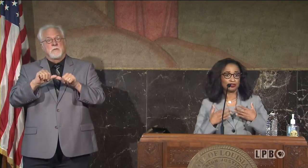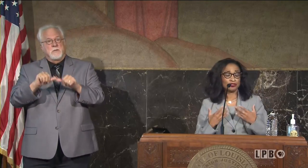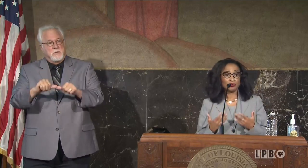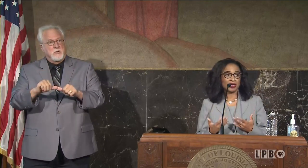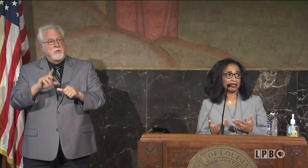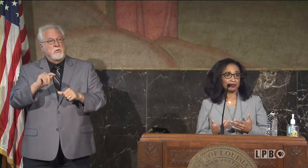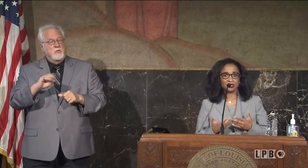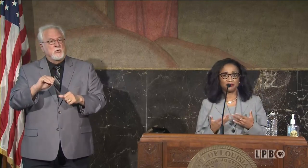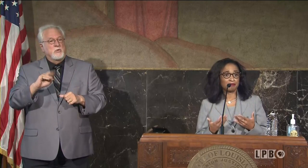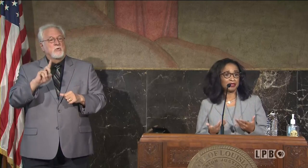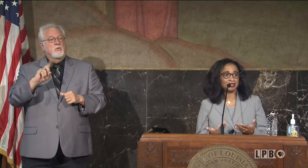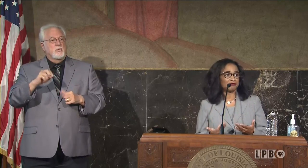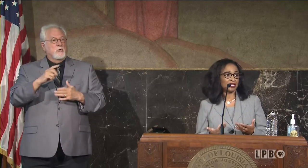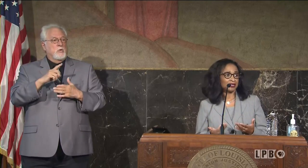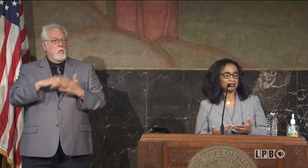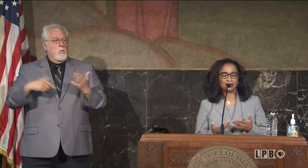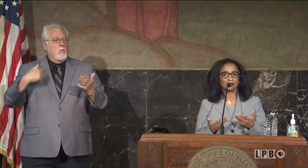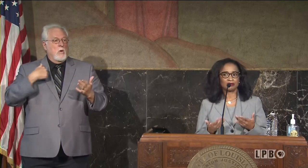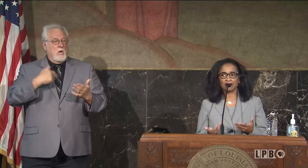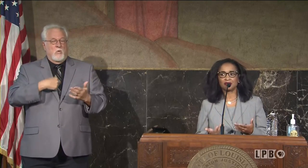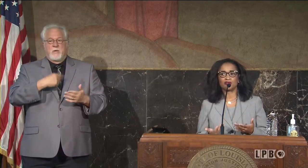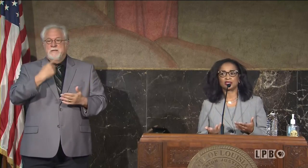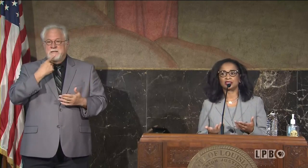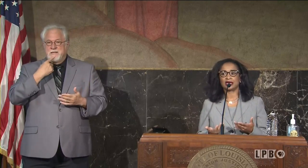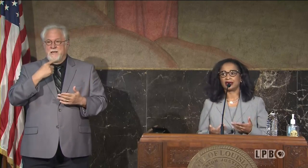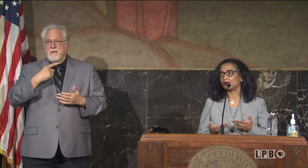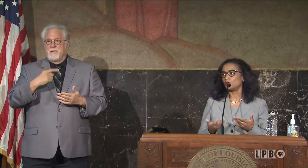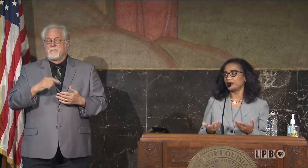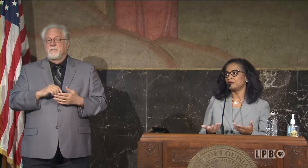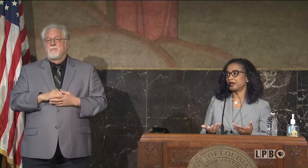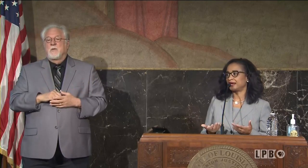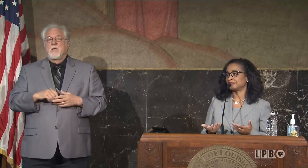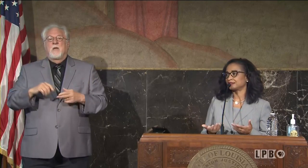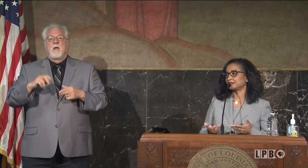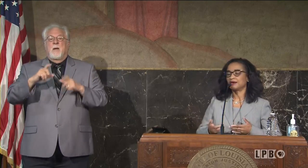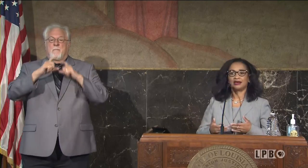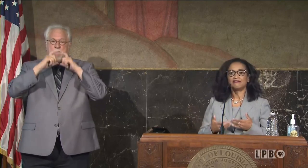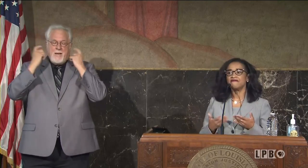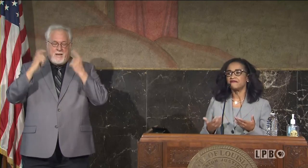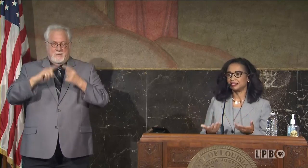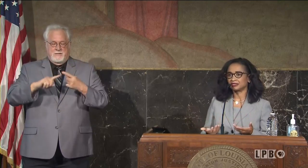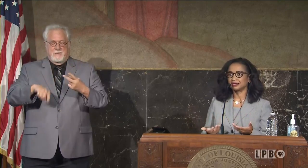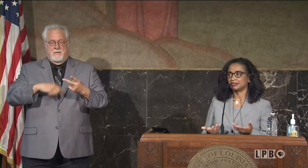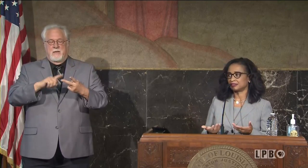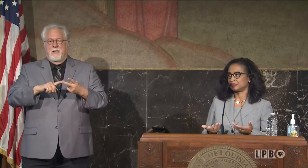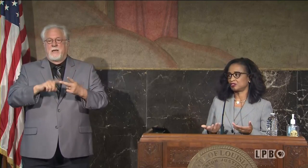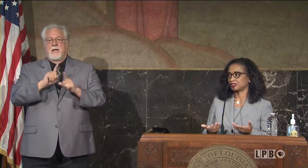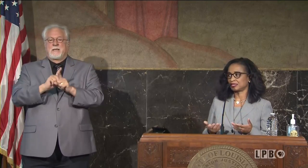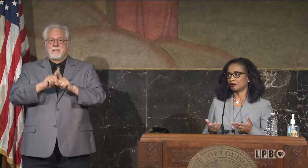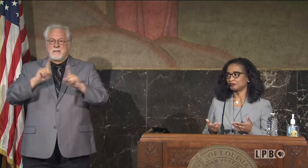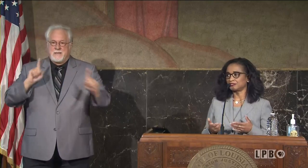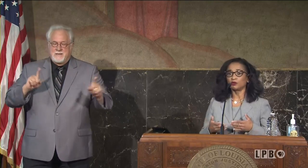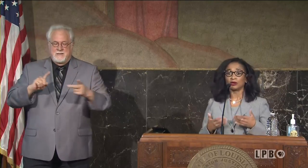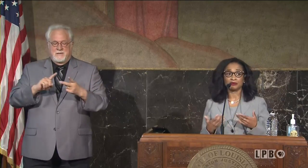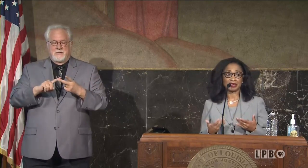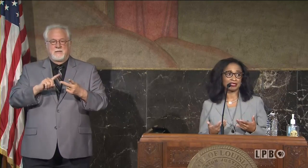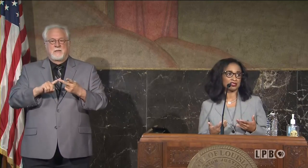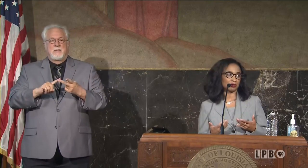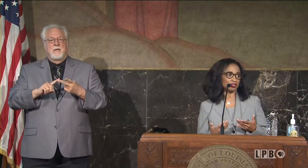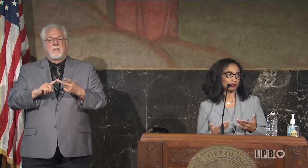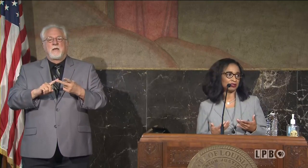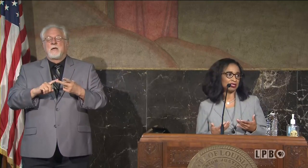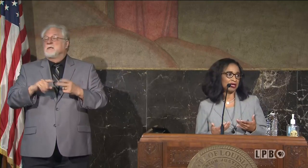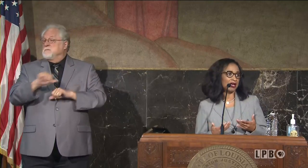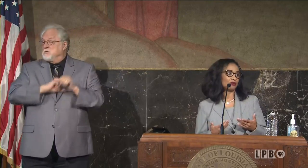to do as we've been advised long before today. Wear masks, physically distance yourselves while